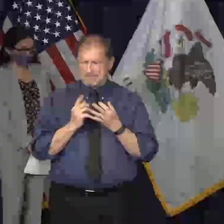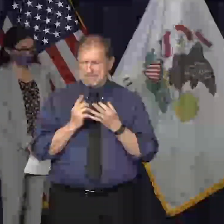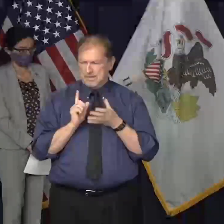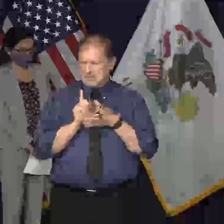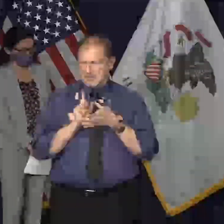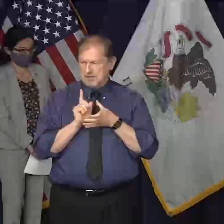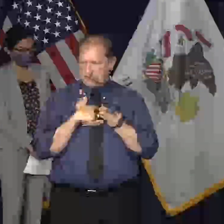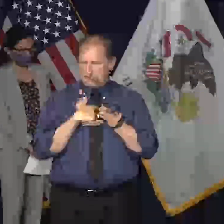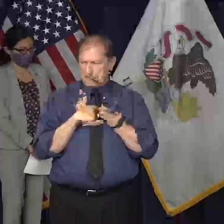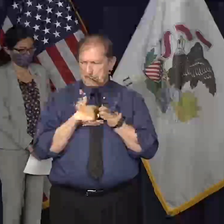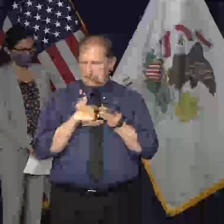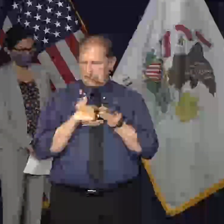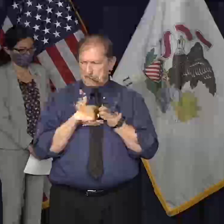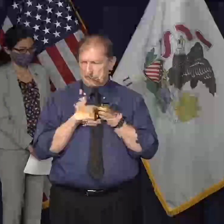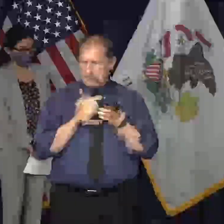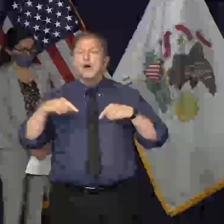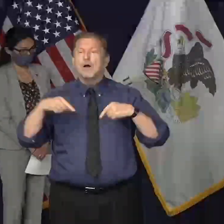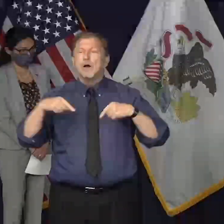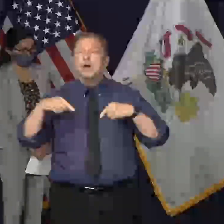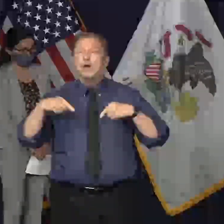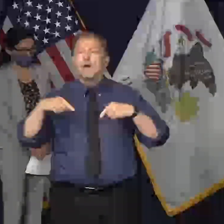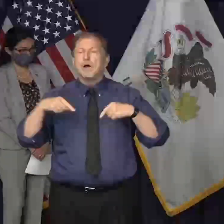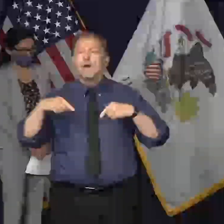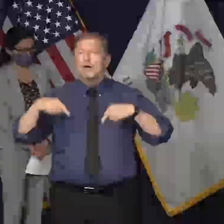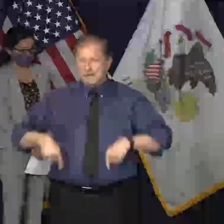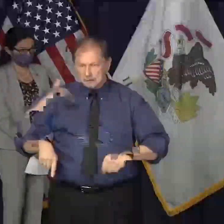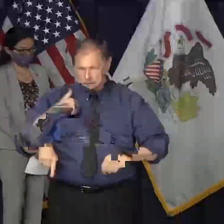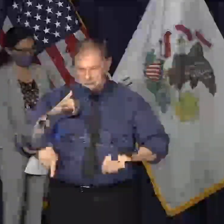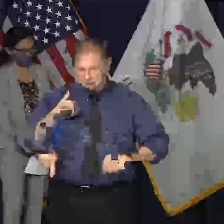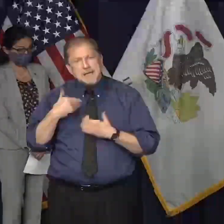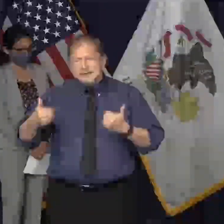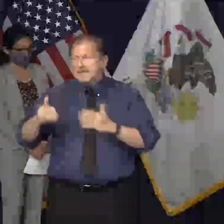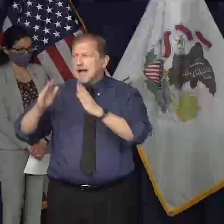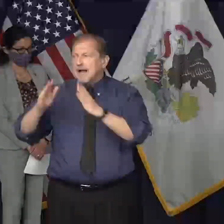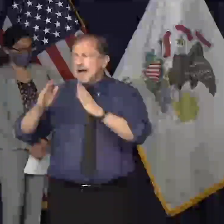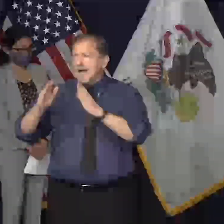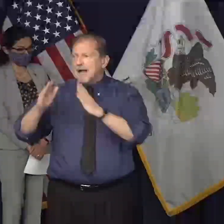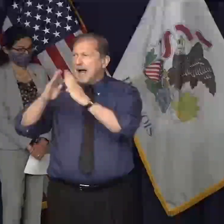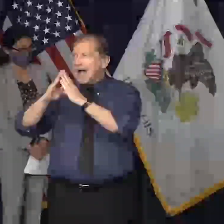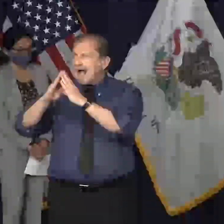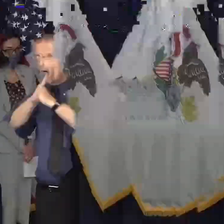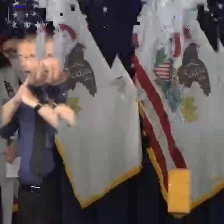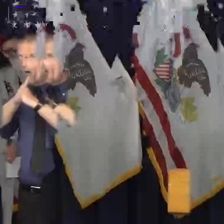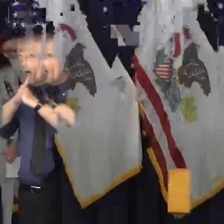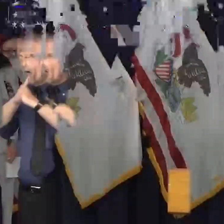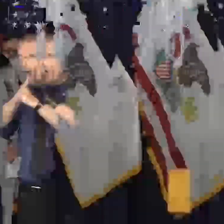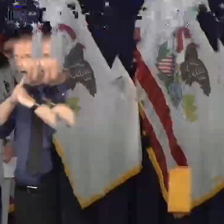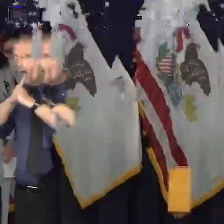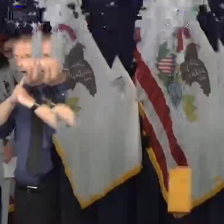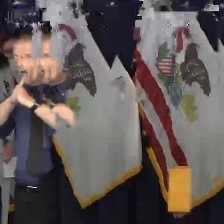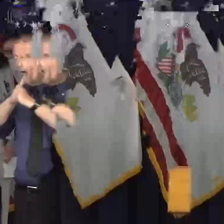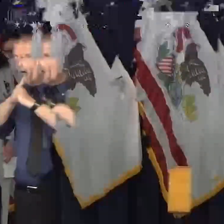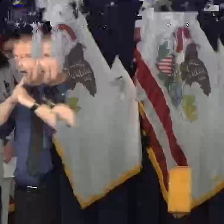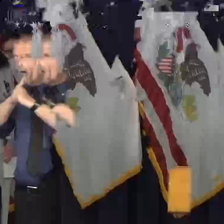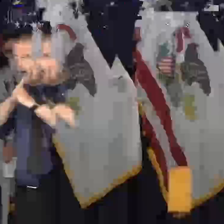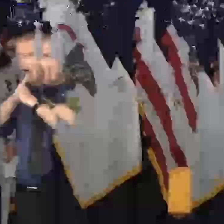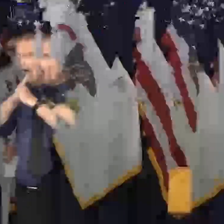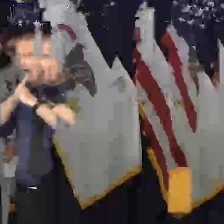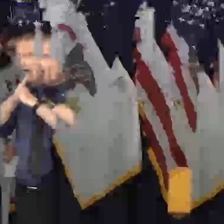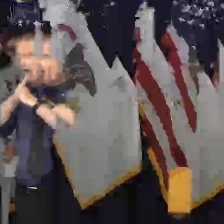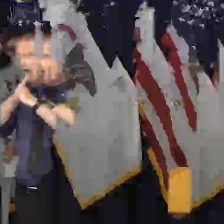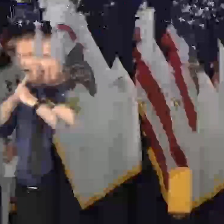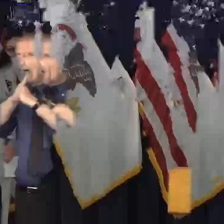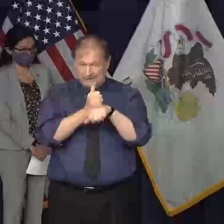to or diagnosed with COVID-19. Across the state, there are multi-generational families of